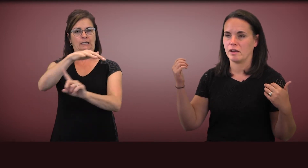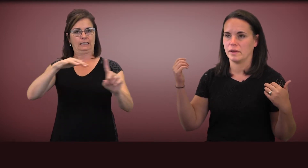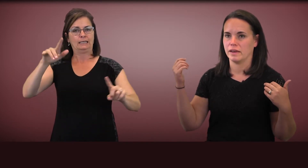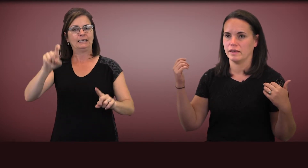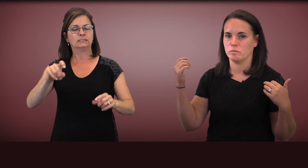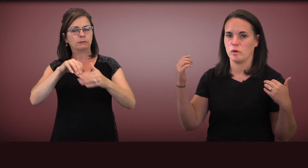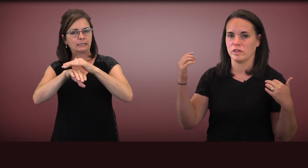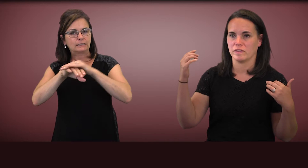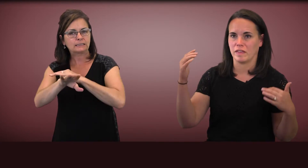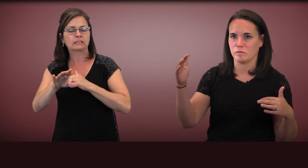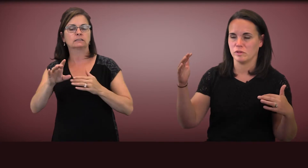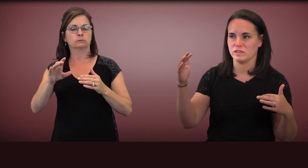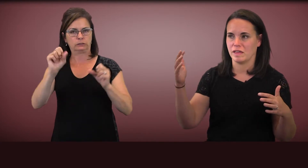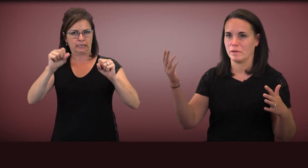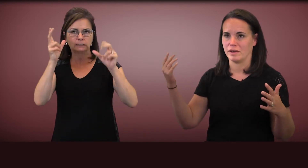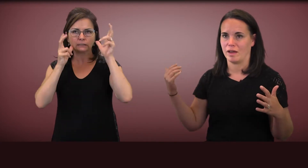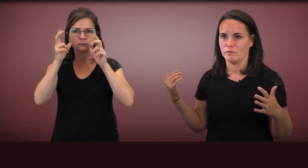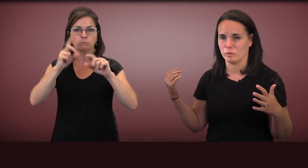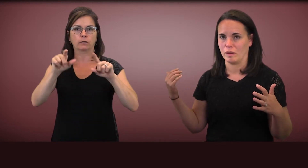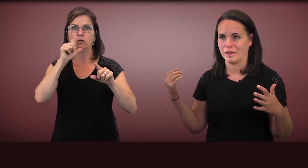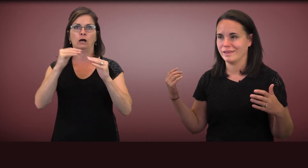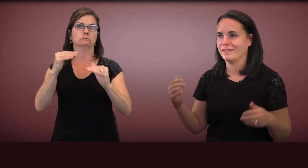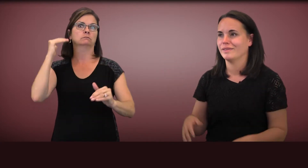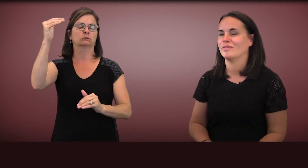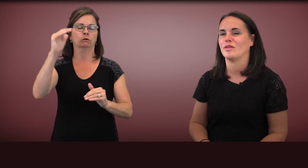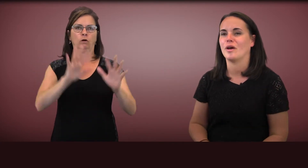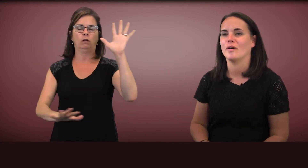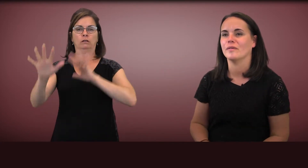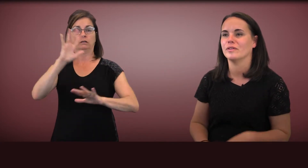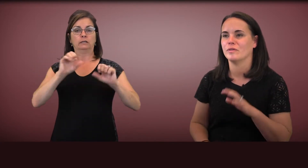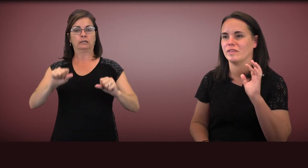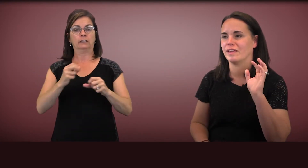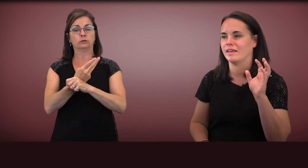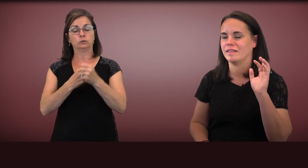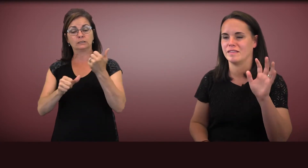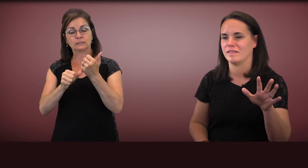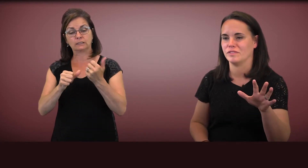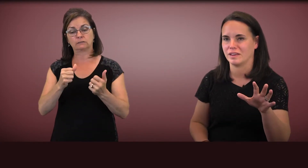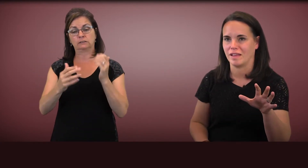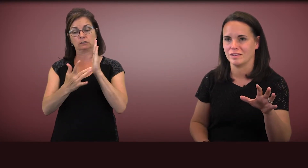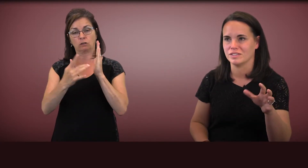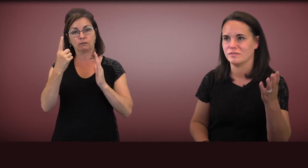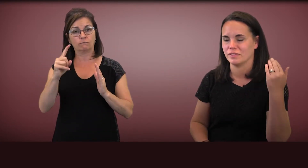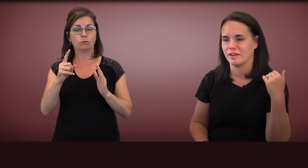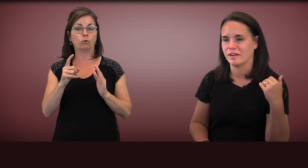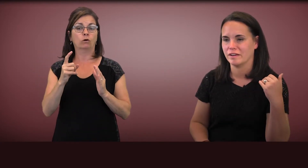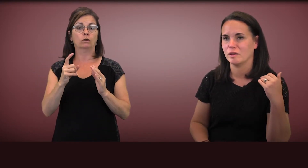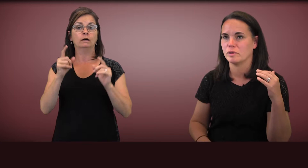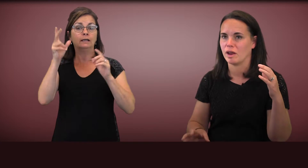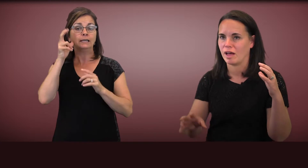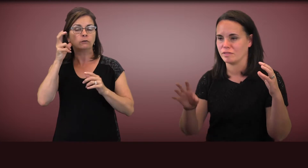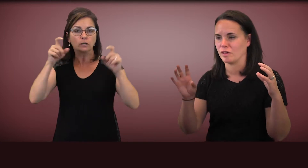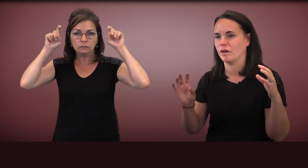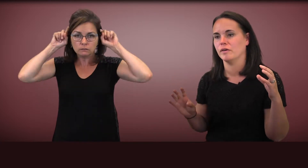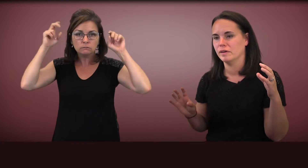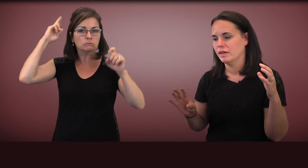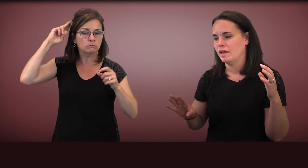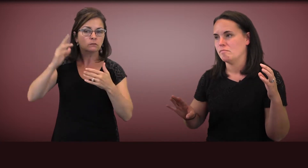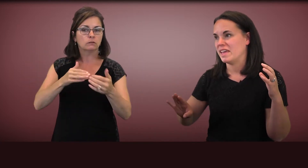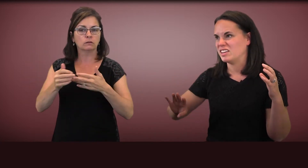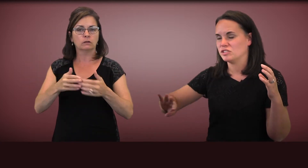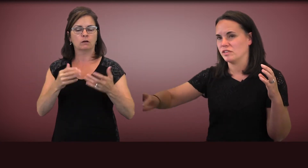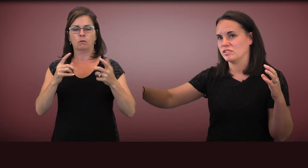the environment is both accessible to them and not overwhelming. So using assistive technology for their hearing, but